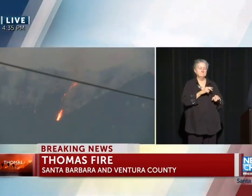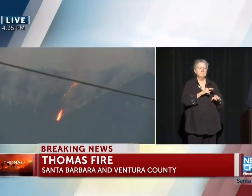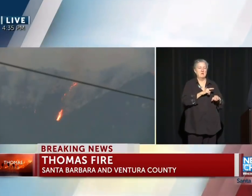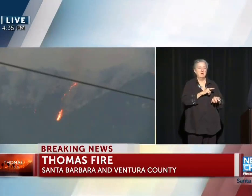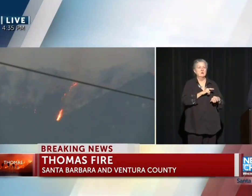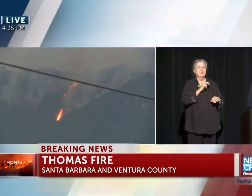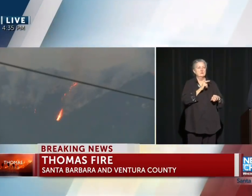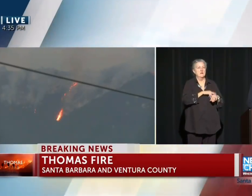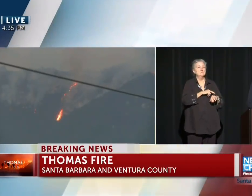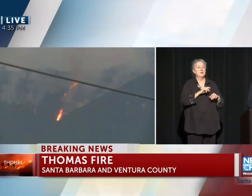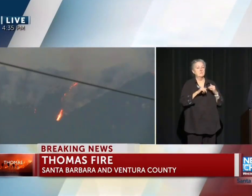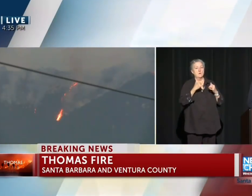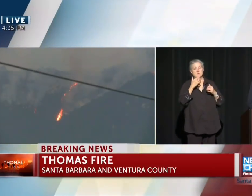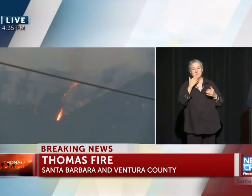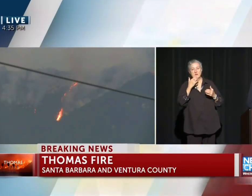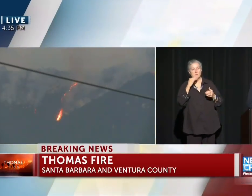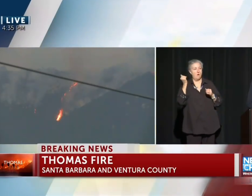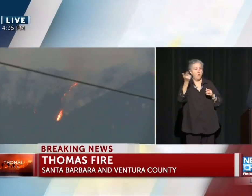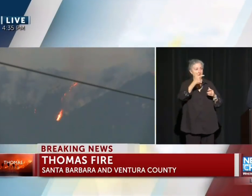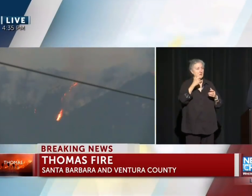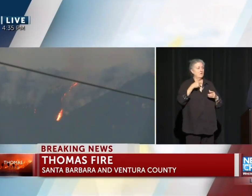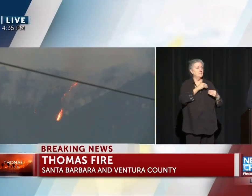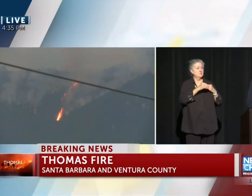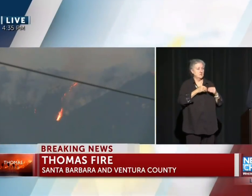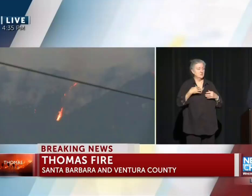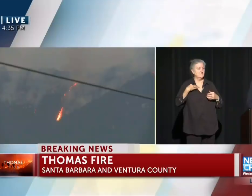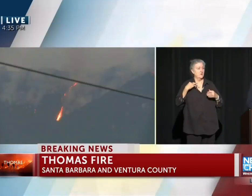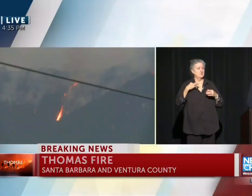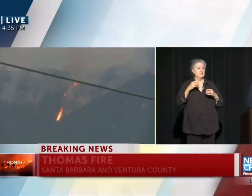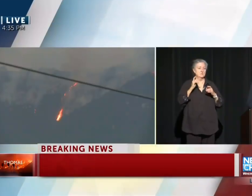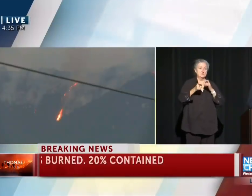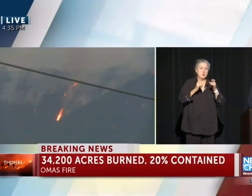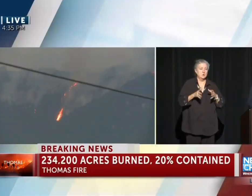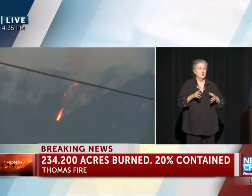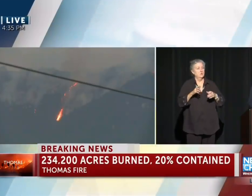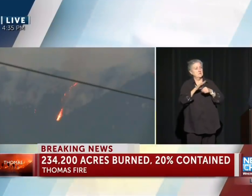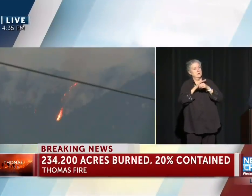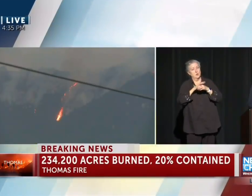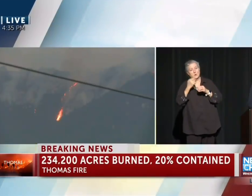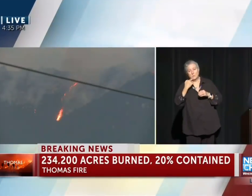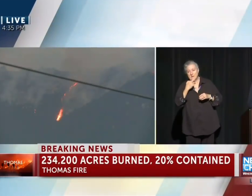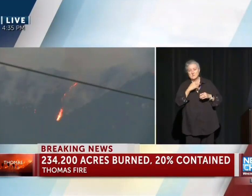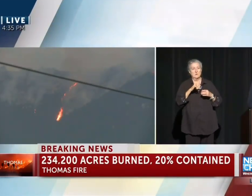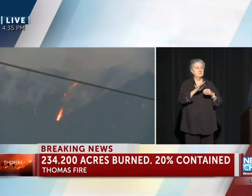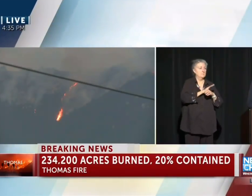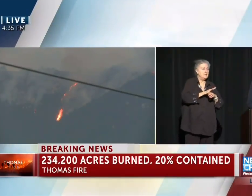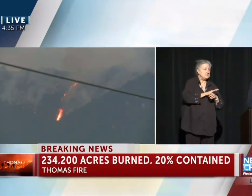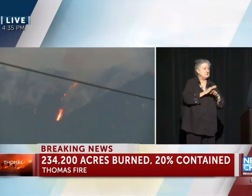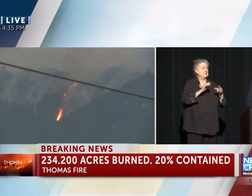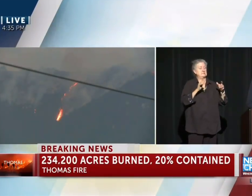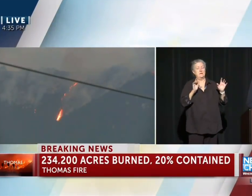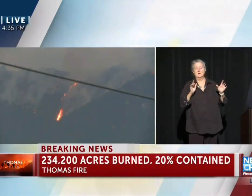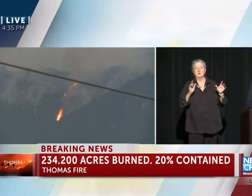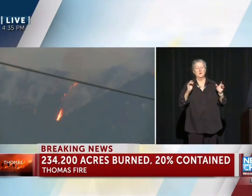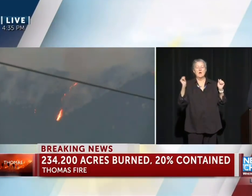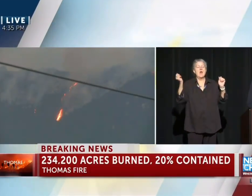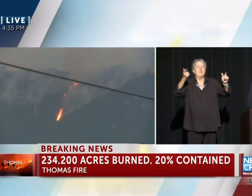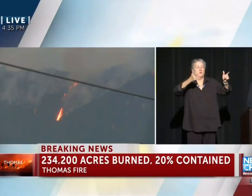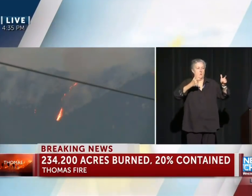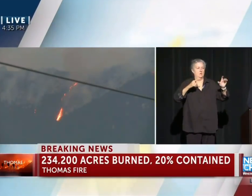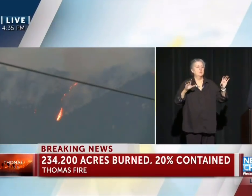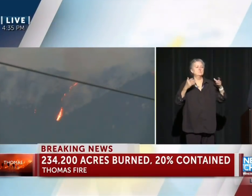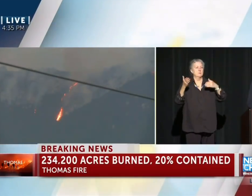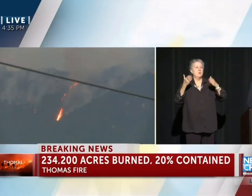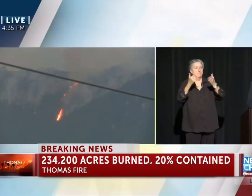and so just want to thank all of our generous volunteers and donors and local restaurants and businesses and just everyone who's